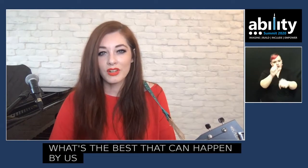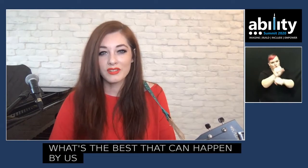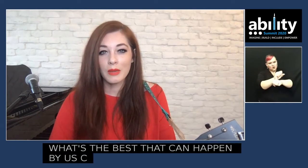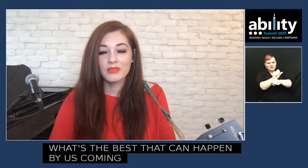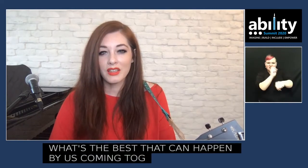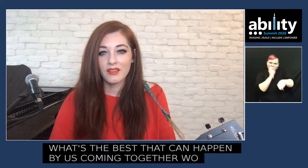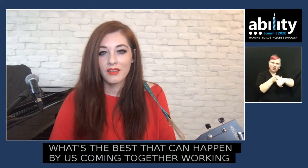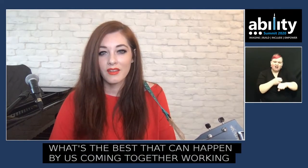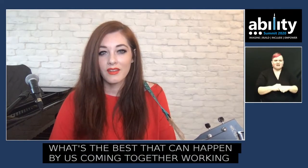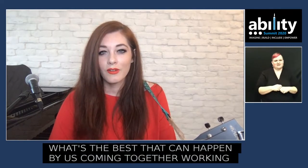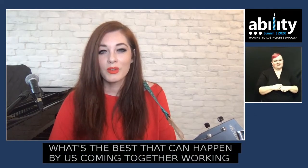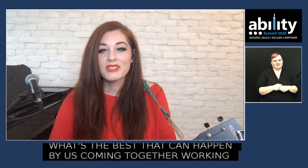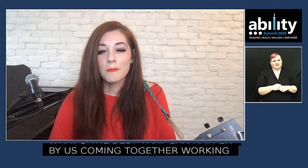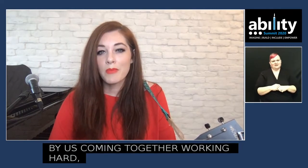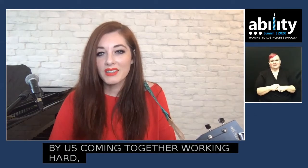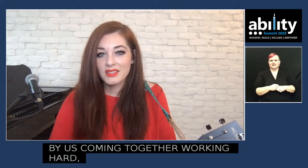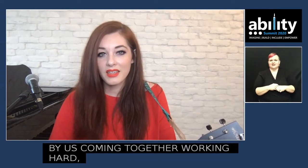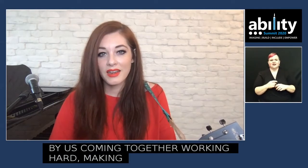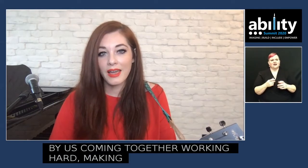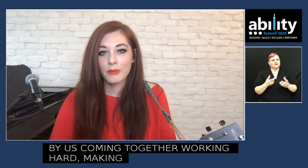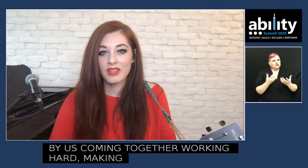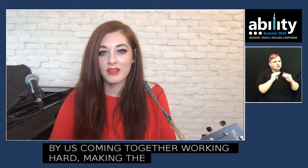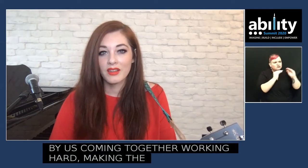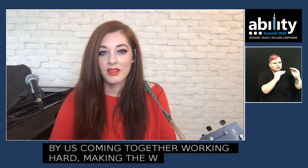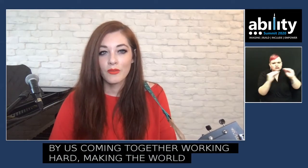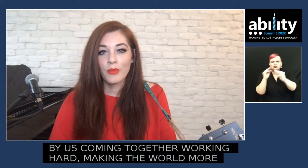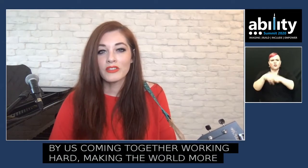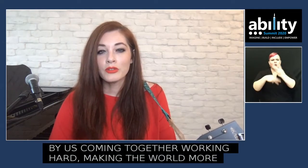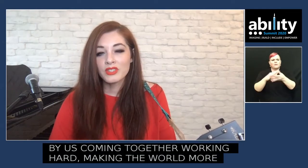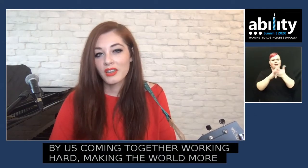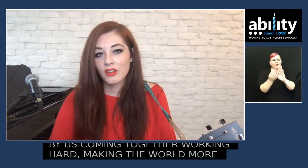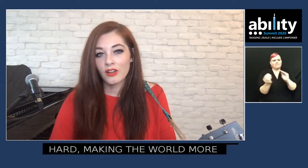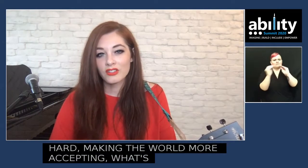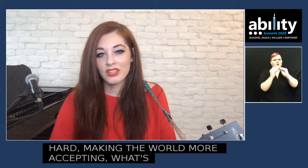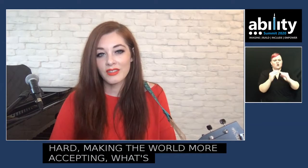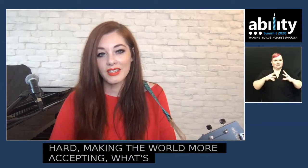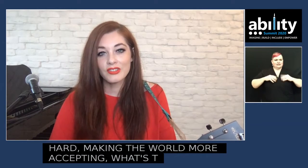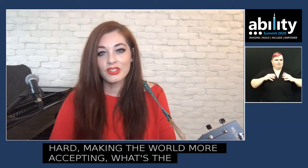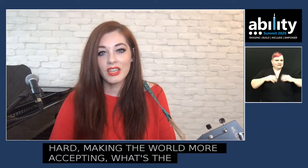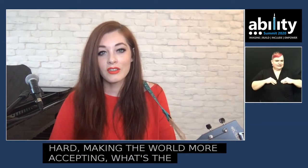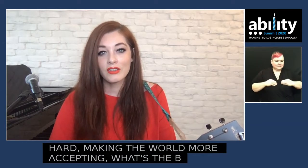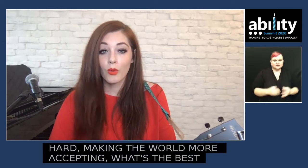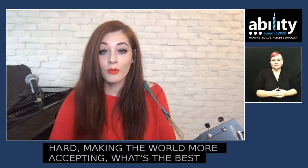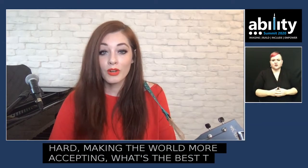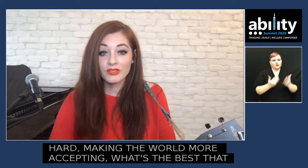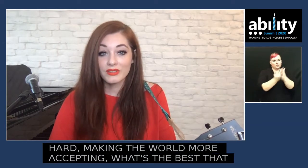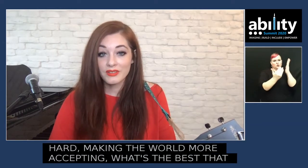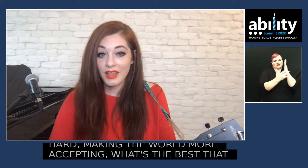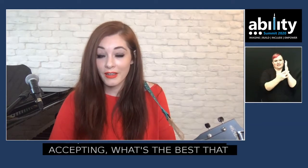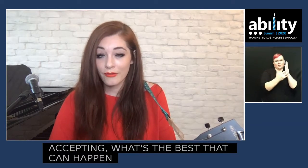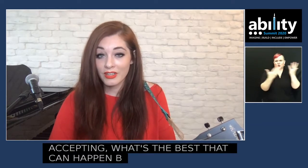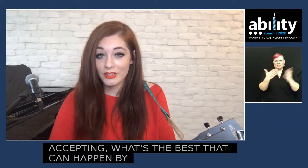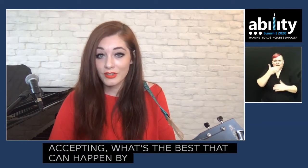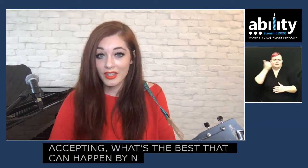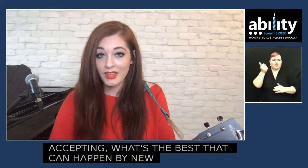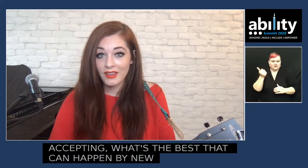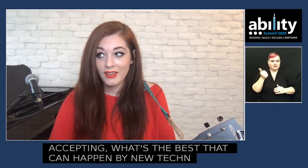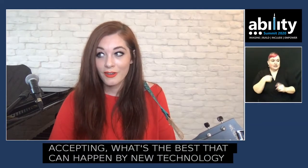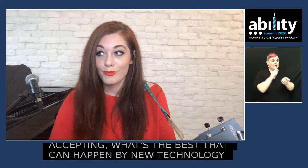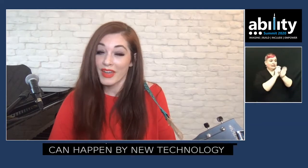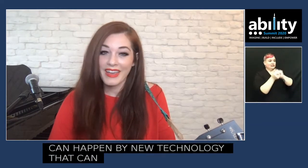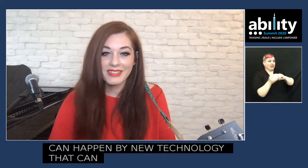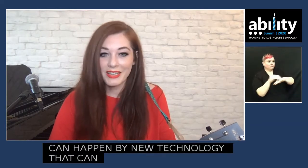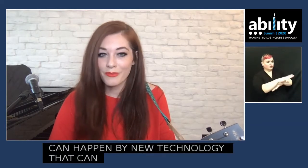world more accepting? What's the best that can happen by new technology that can change one person's life